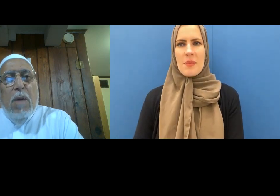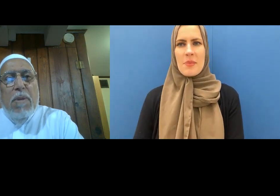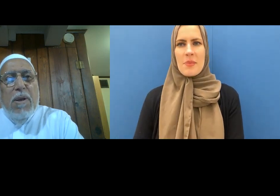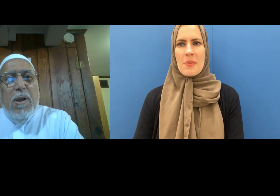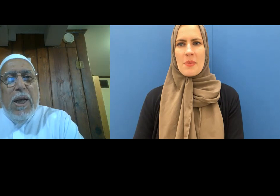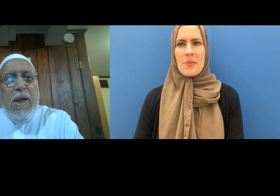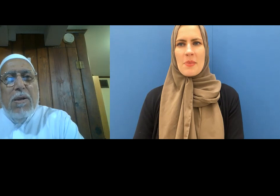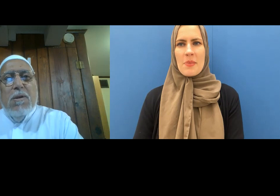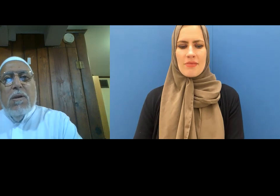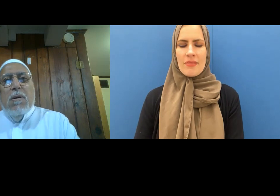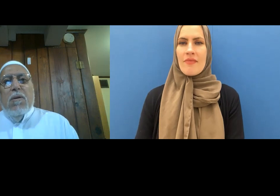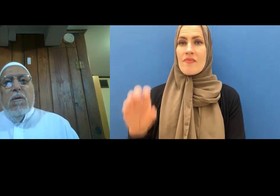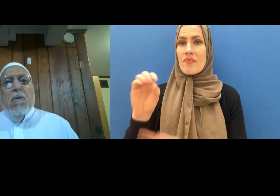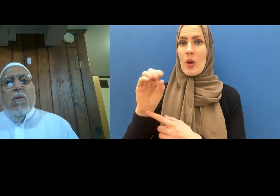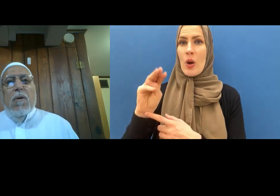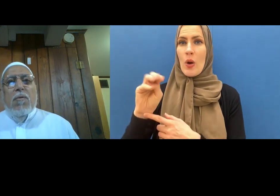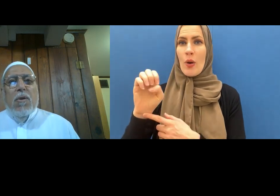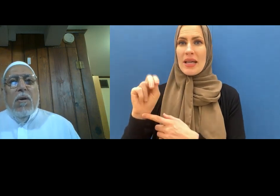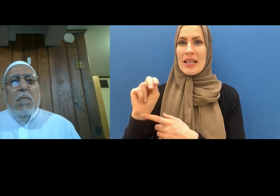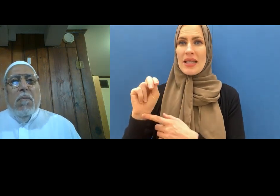An omen is